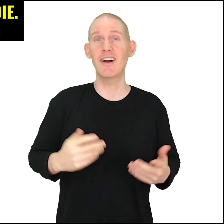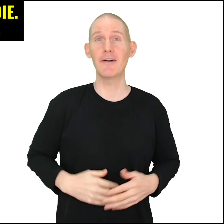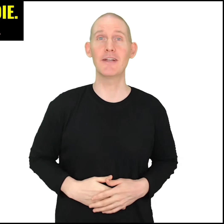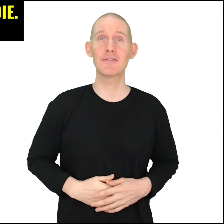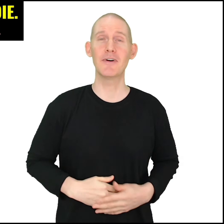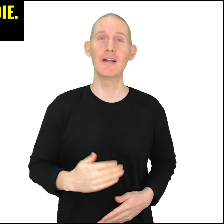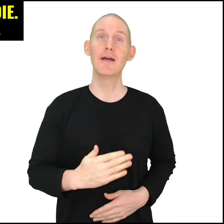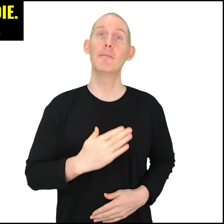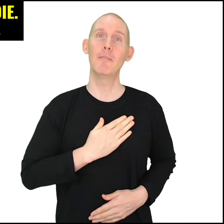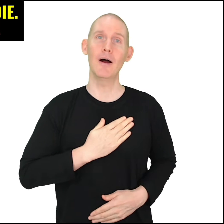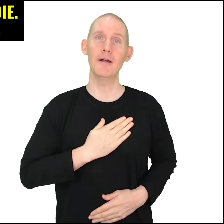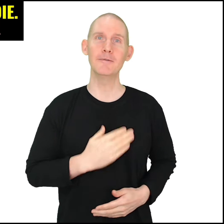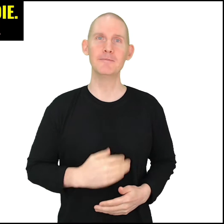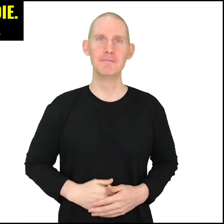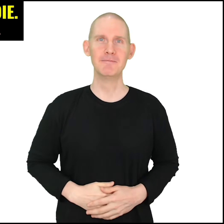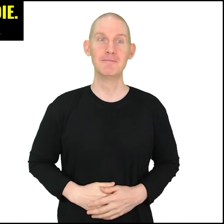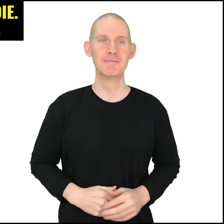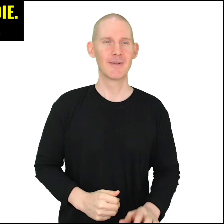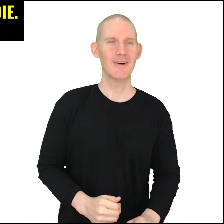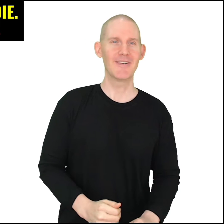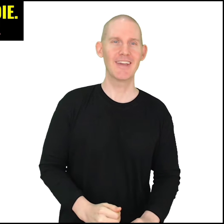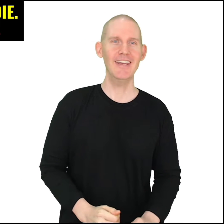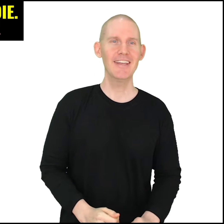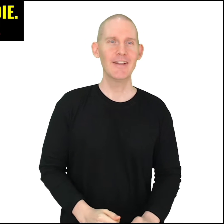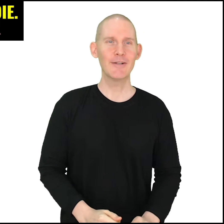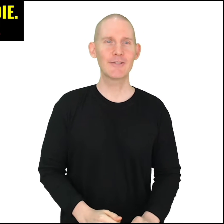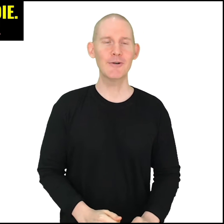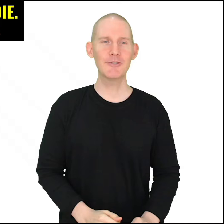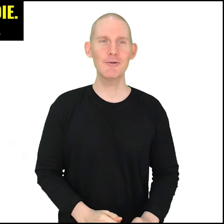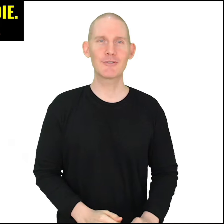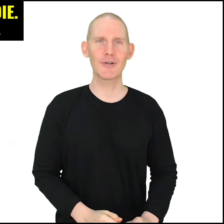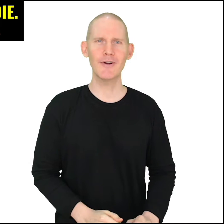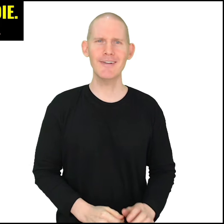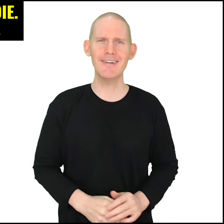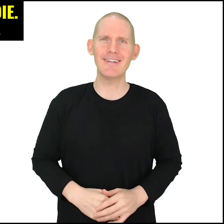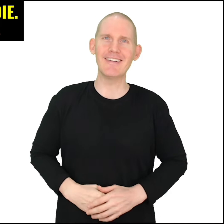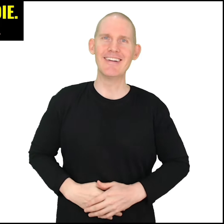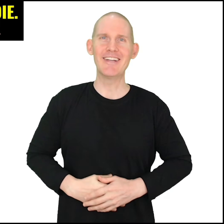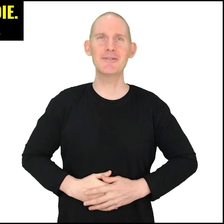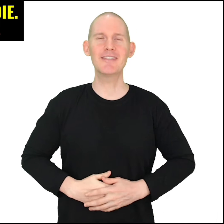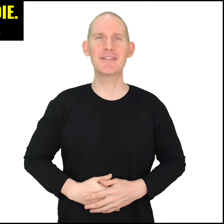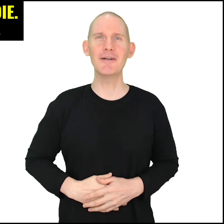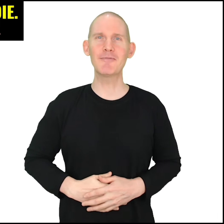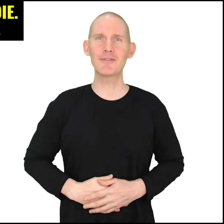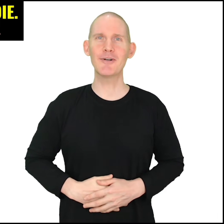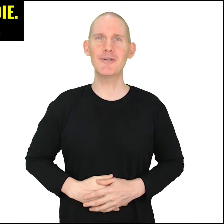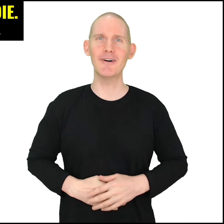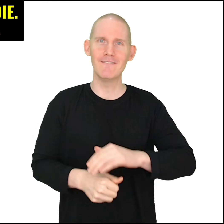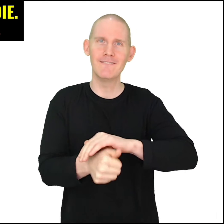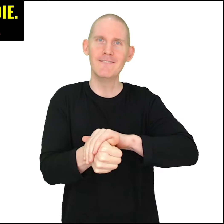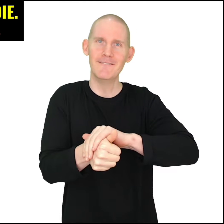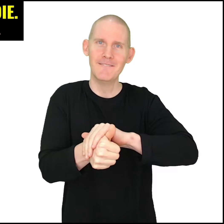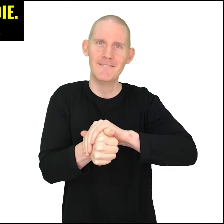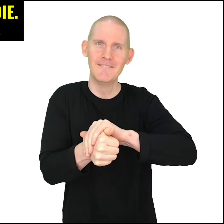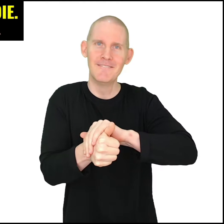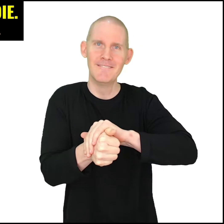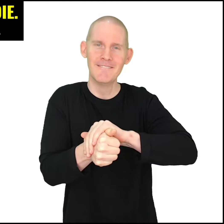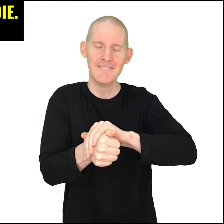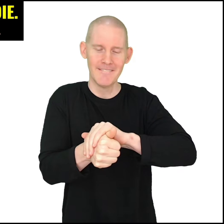That's fine. My. Okay, let's go to turtle. Here's the sign for turtle.